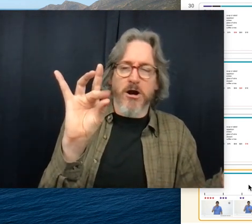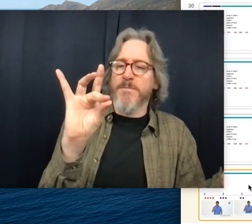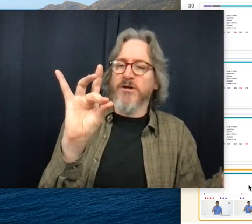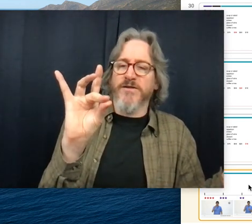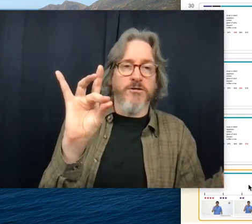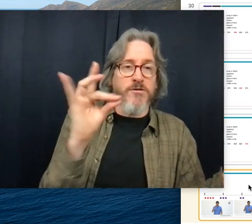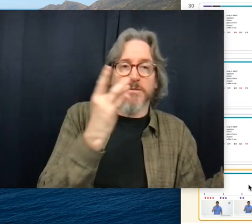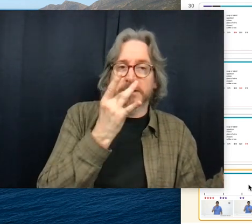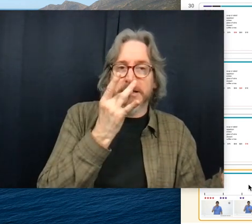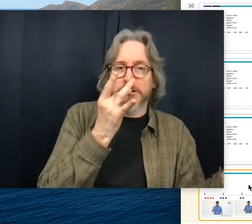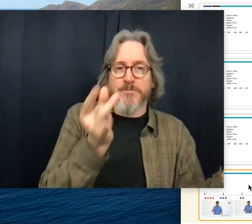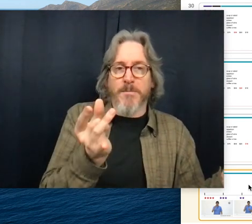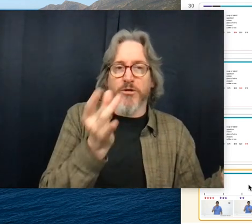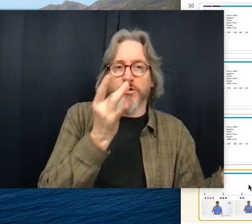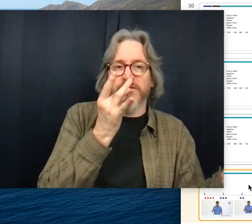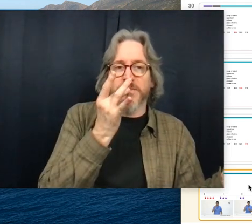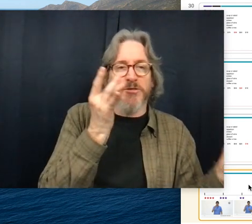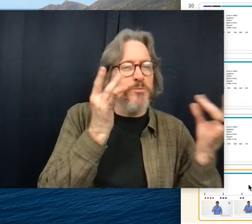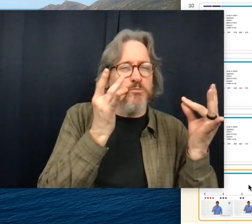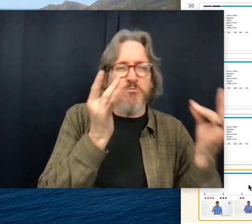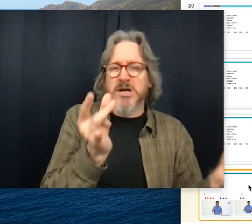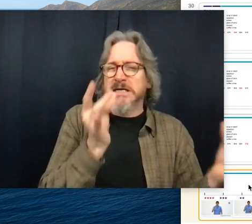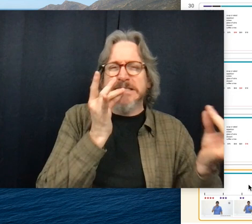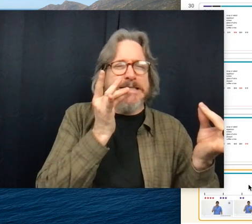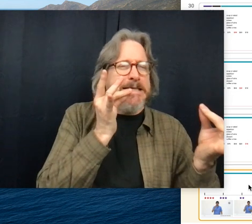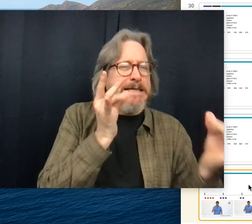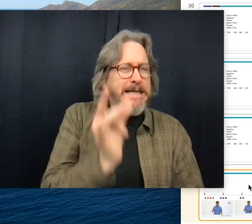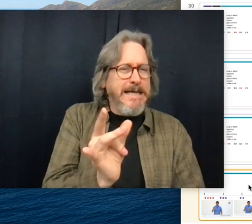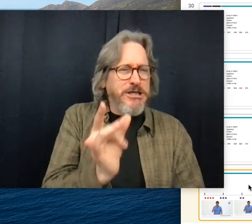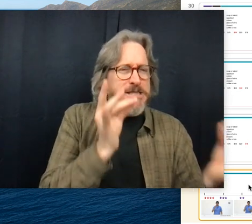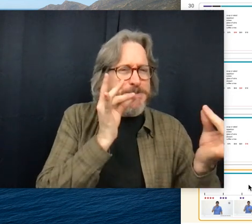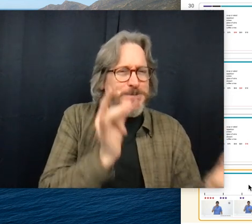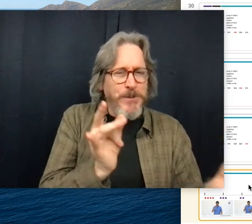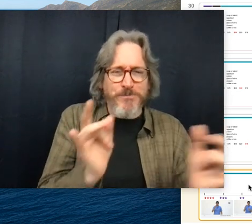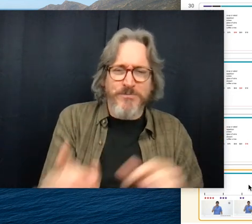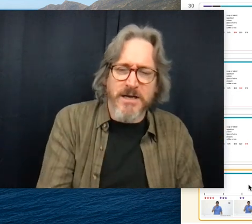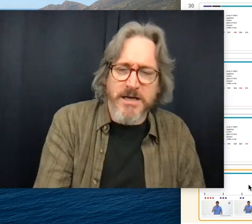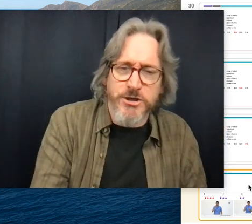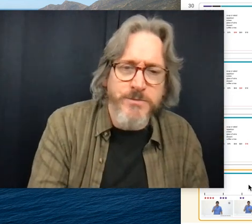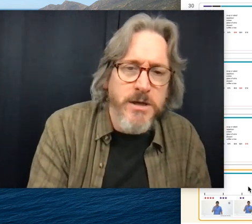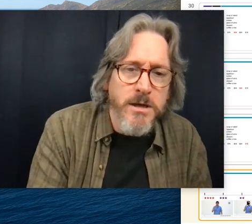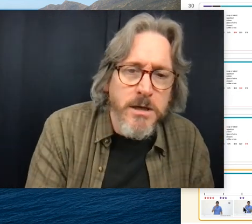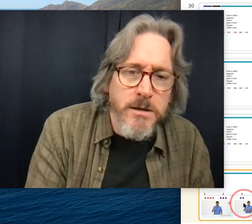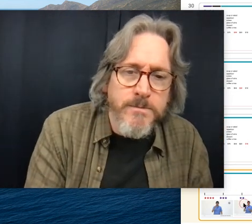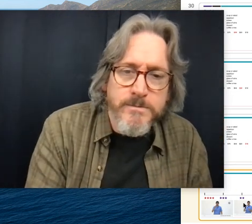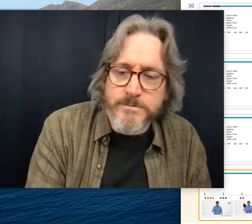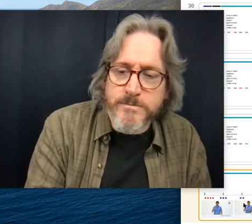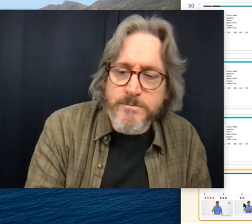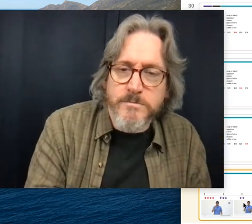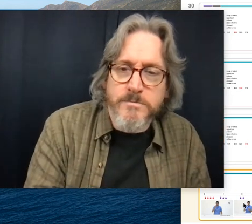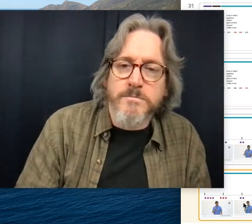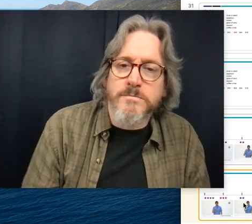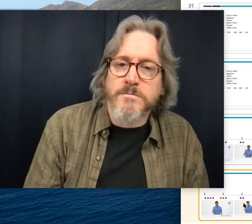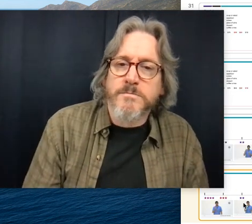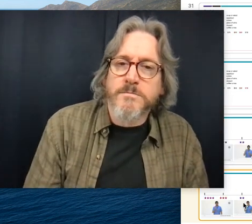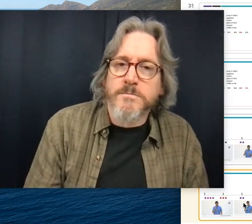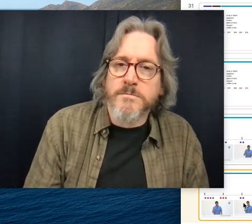finger, or our middle finger and our thumb together and pull it away from the mouth. Delicious. Mwah. Delish.